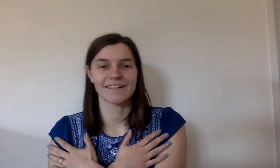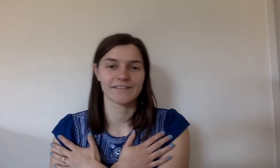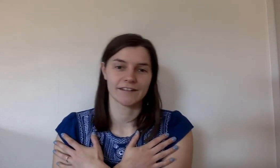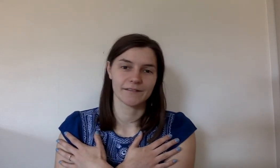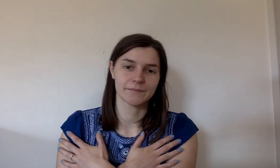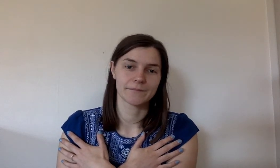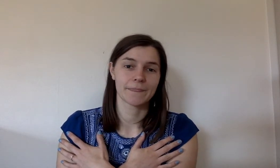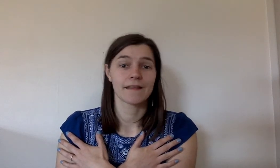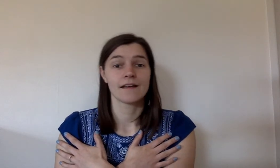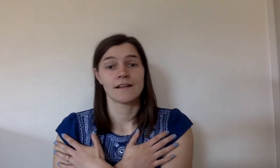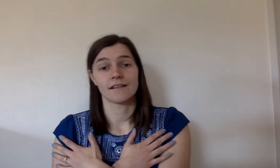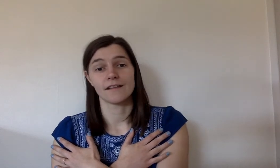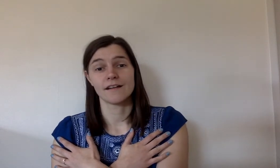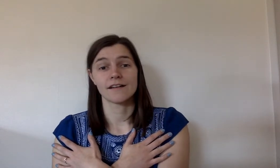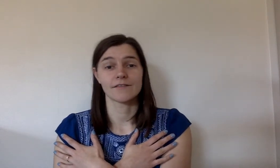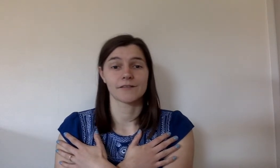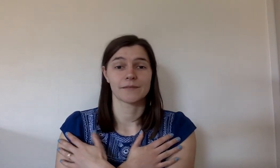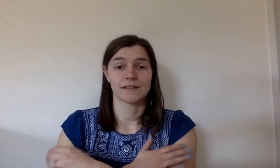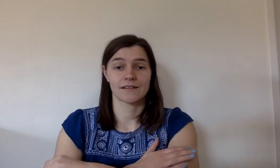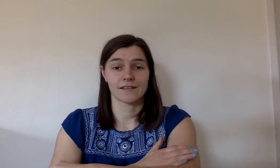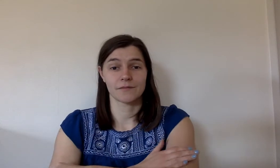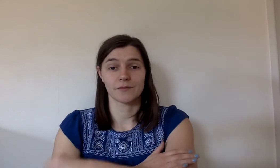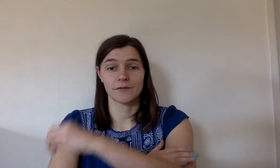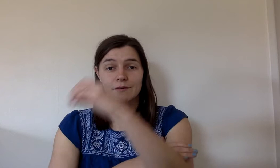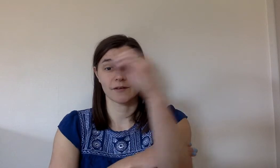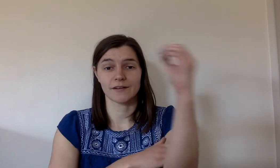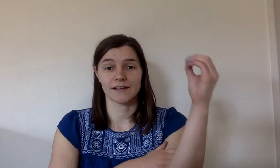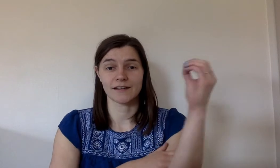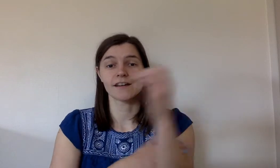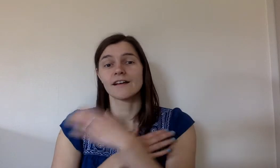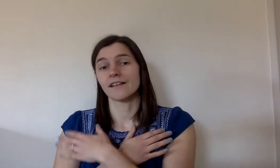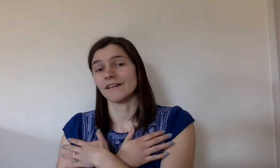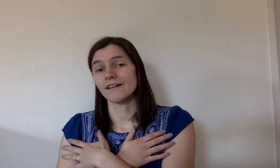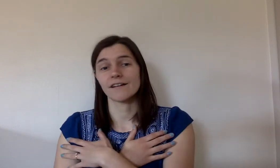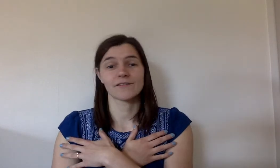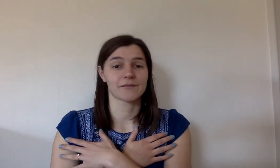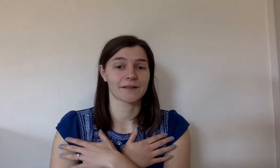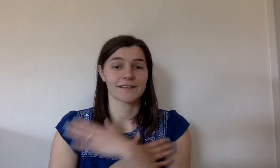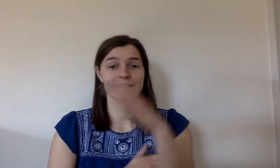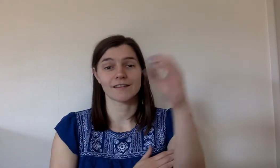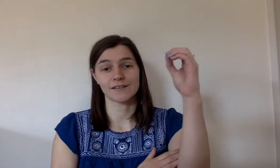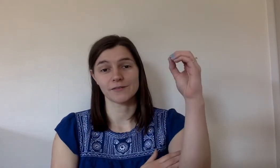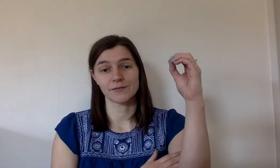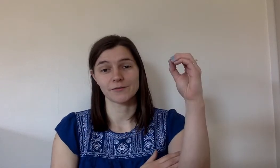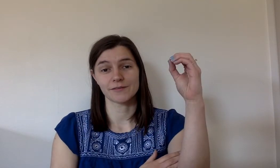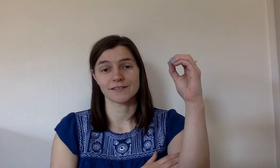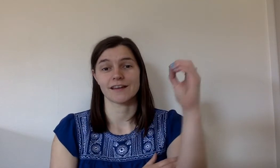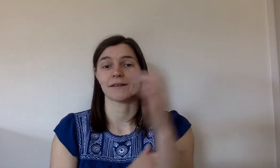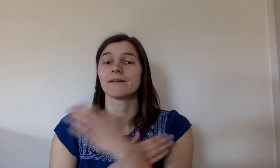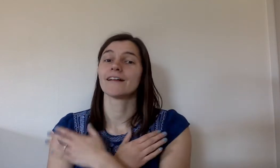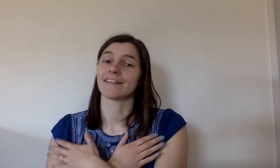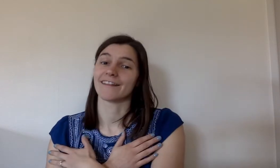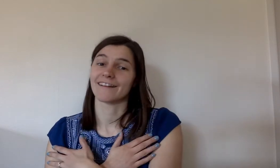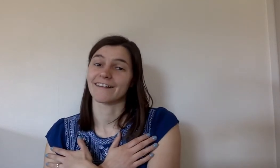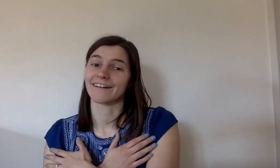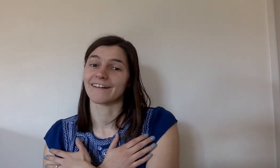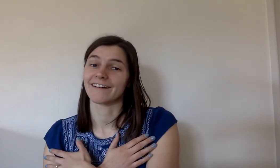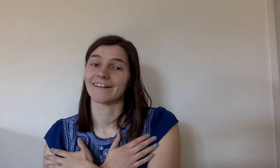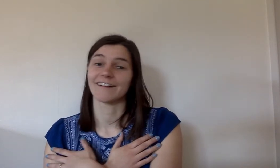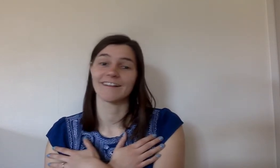love him, love him in the morning, love him in the noontime. Love